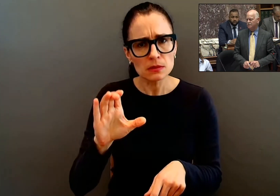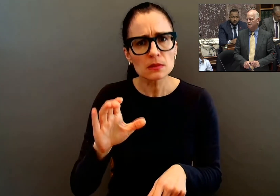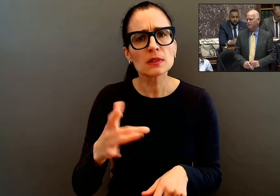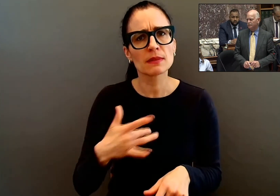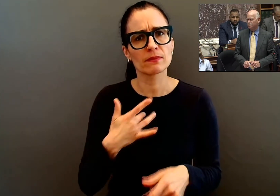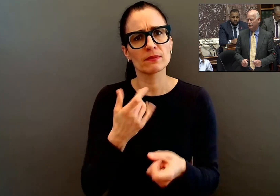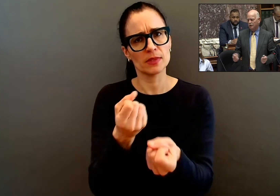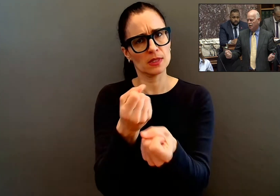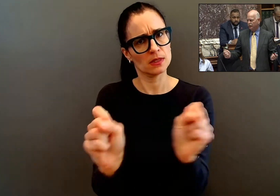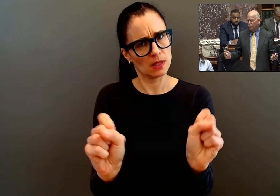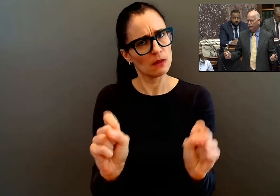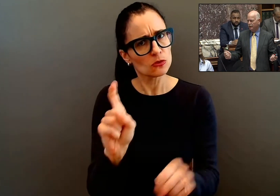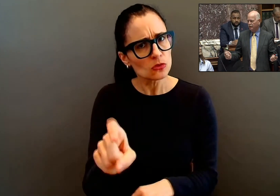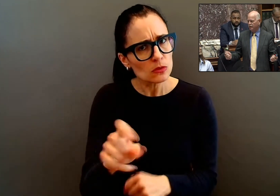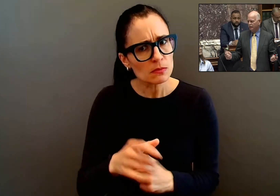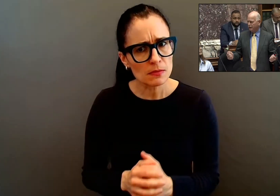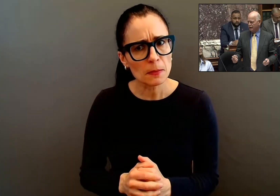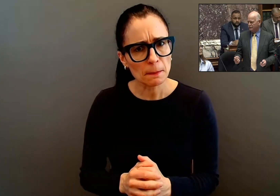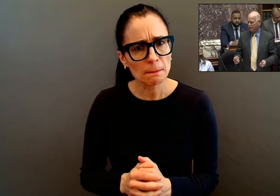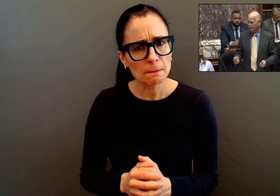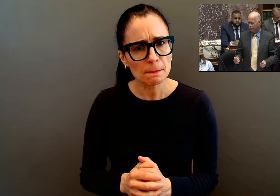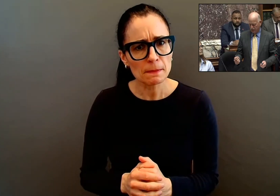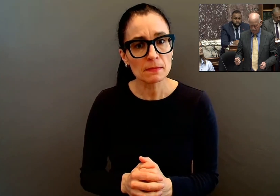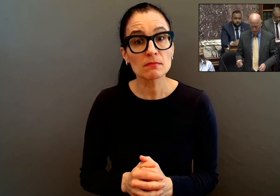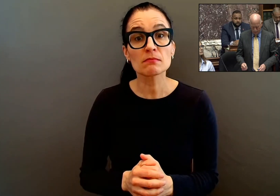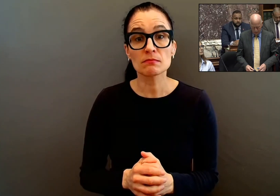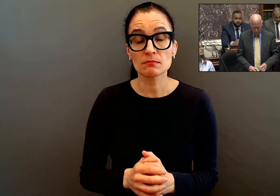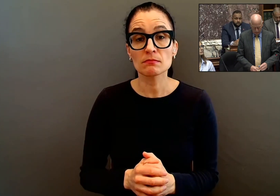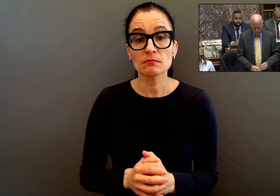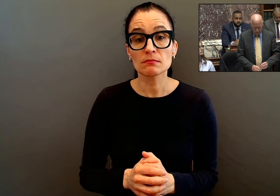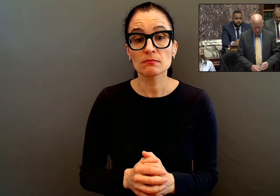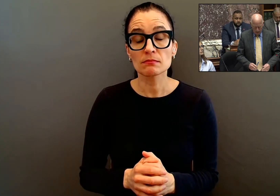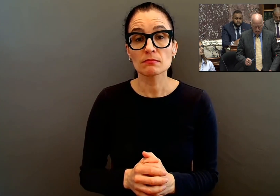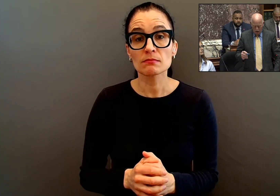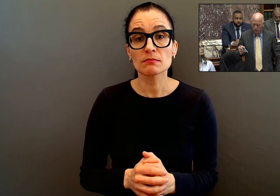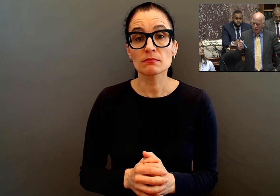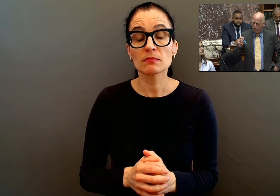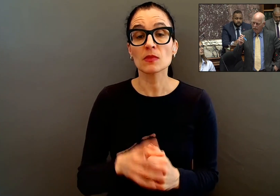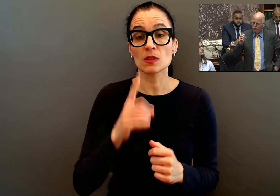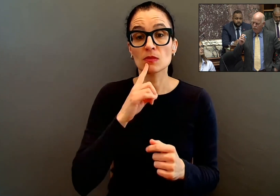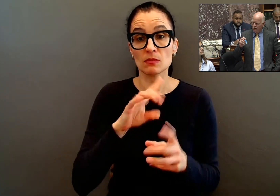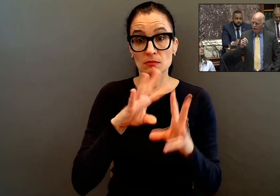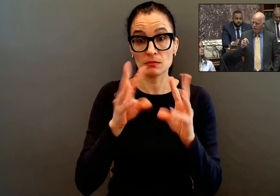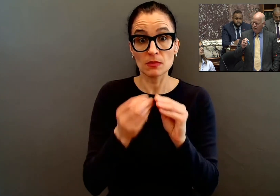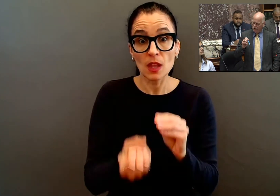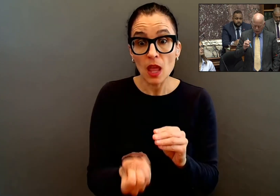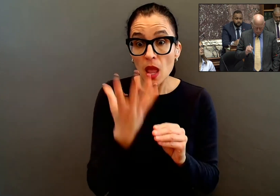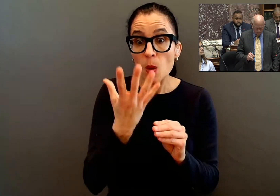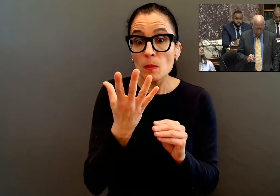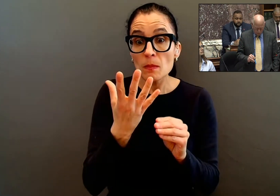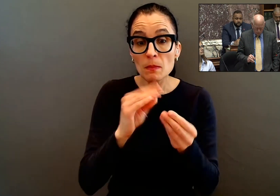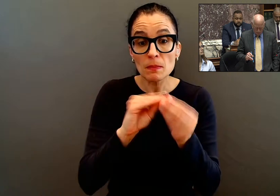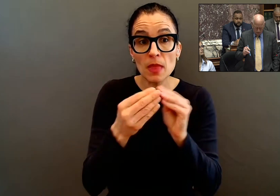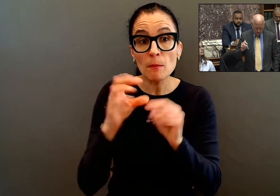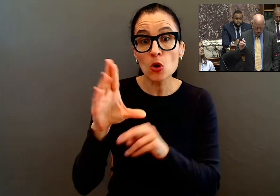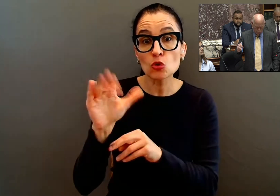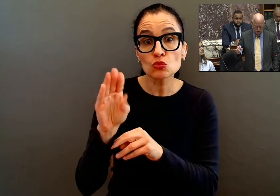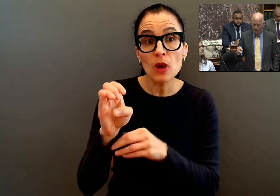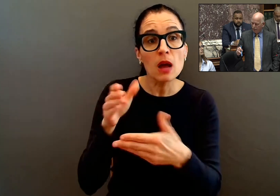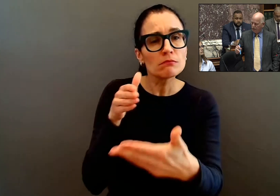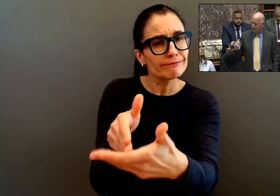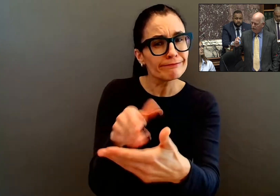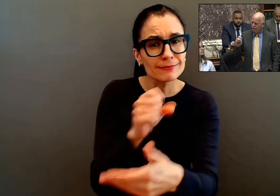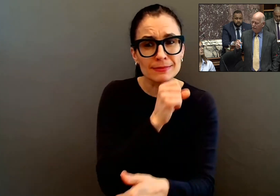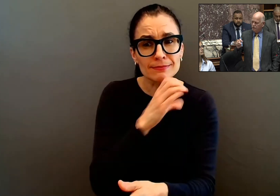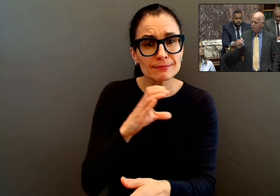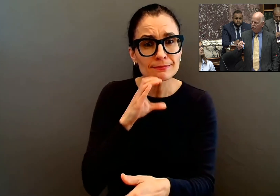senior citizens are no greater than against other people. Our repeat violent offender program is a good